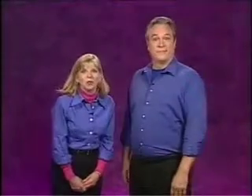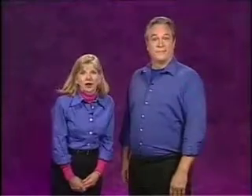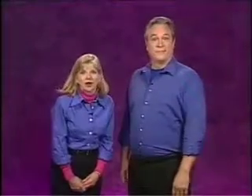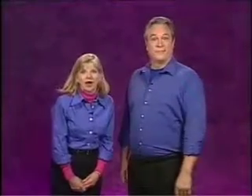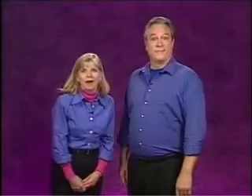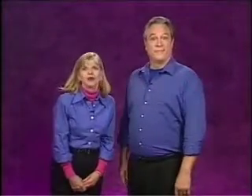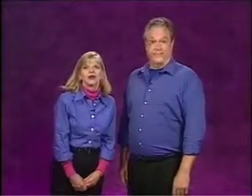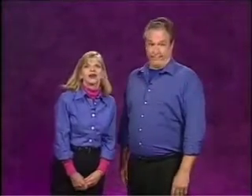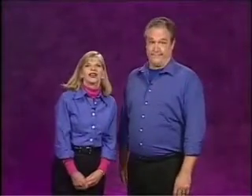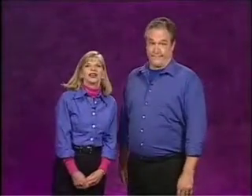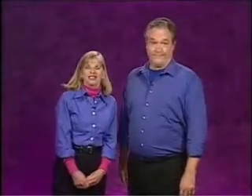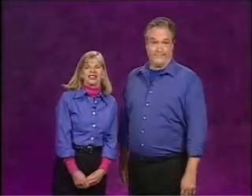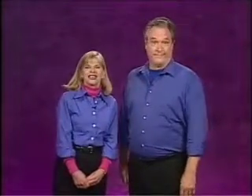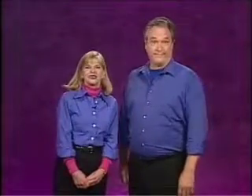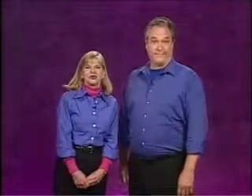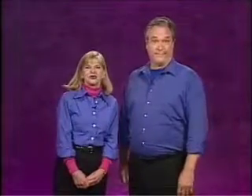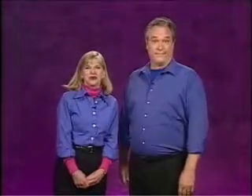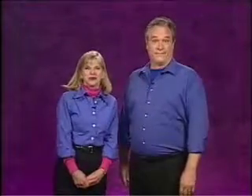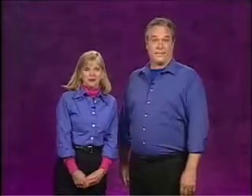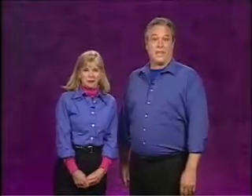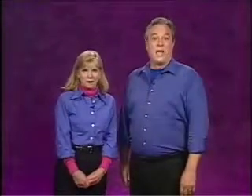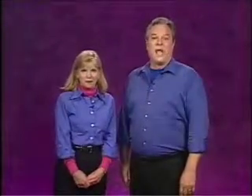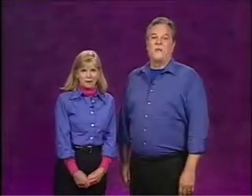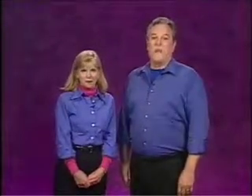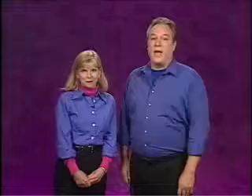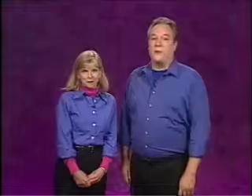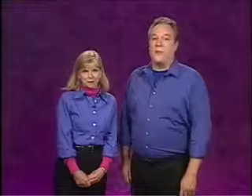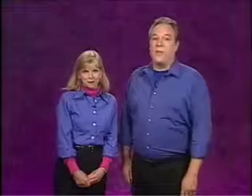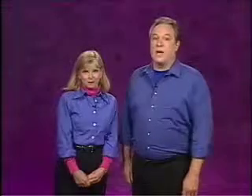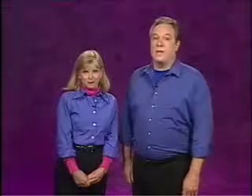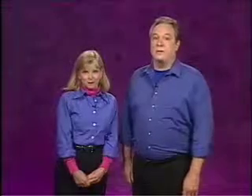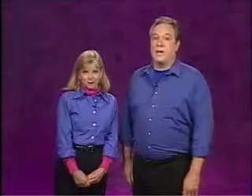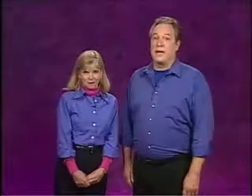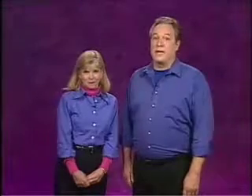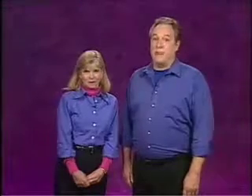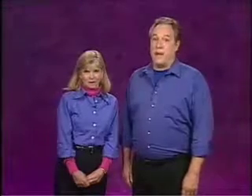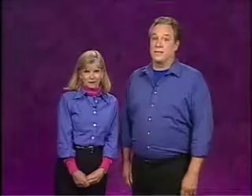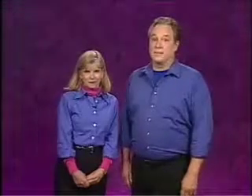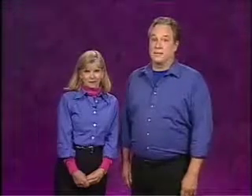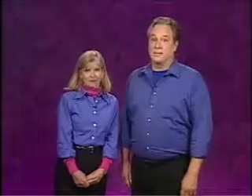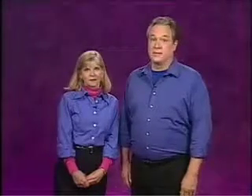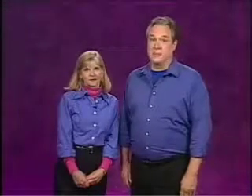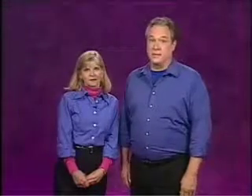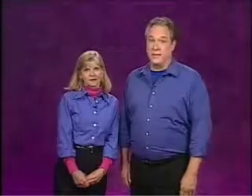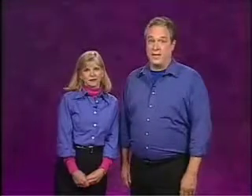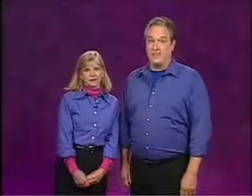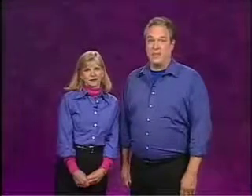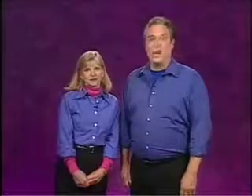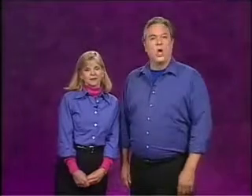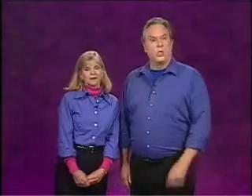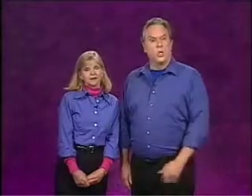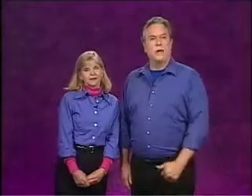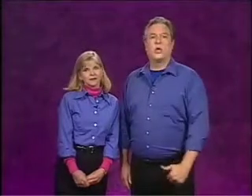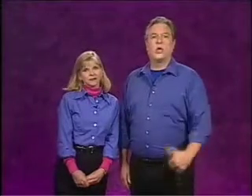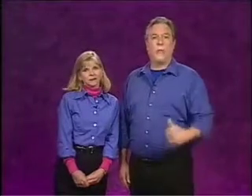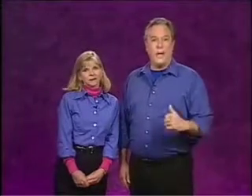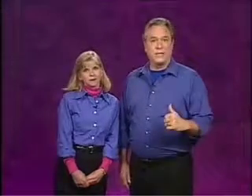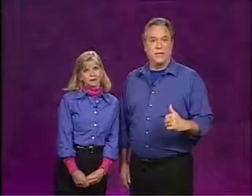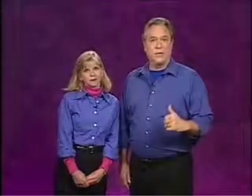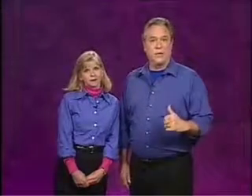more vocabulary in these lessons too. If you have trouble understanding the practice sentences in this lesson, you need to go back to the